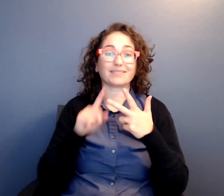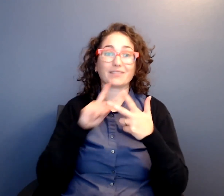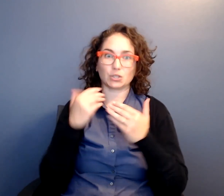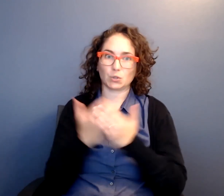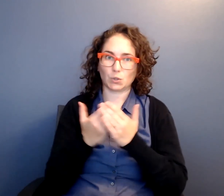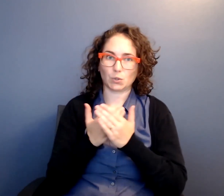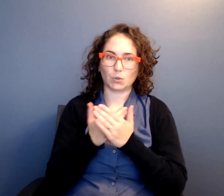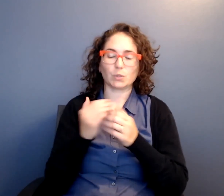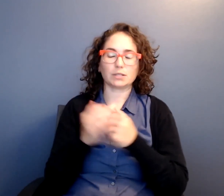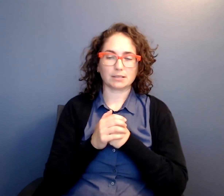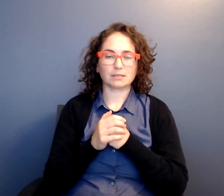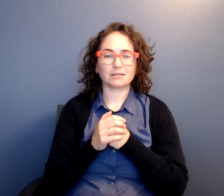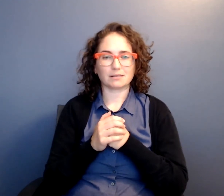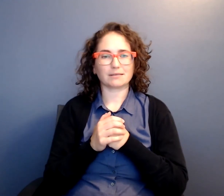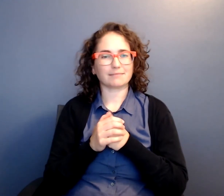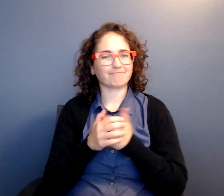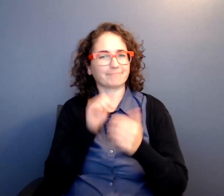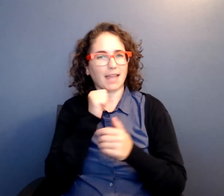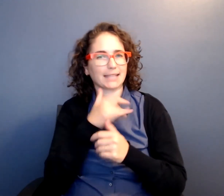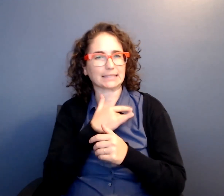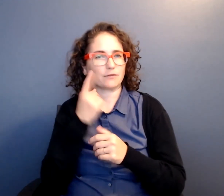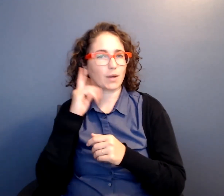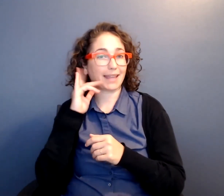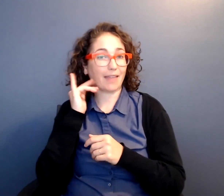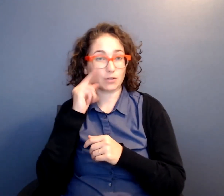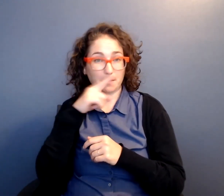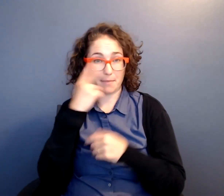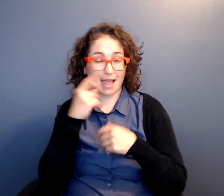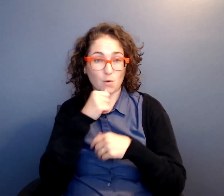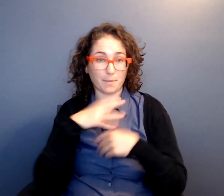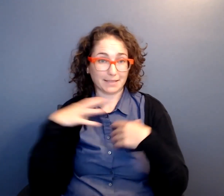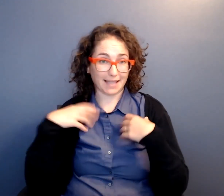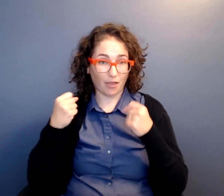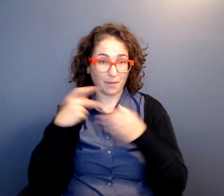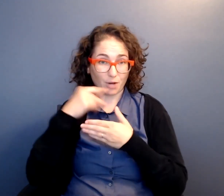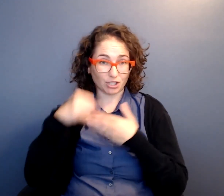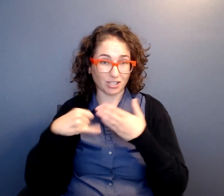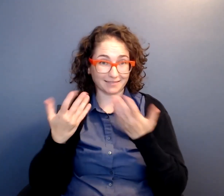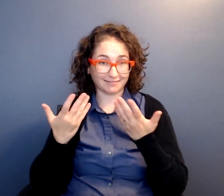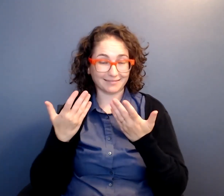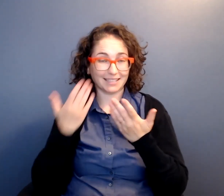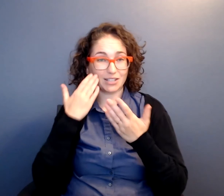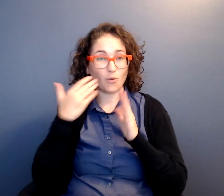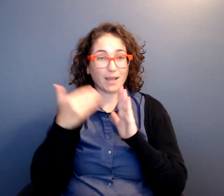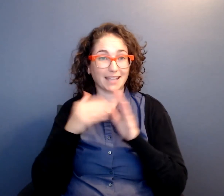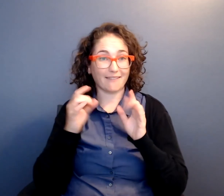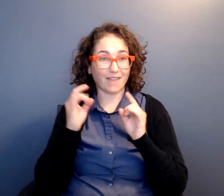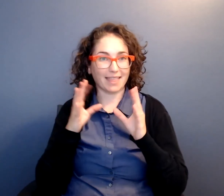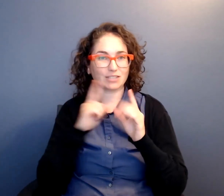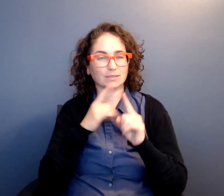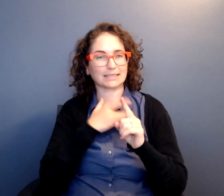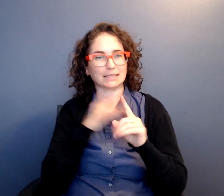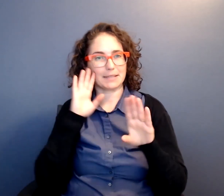and unusual for the California Black Women's Health Project, because the project Anti-Violence Ventures is centered